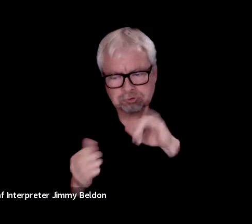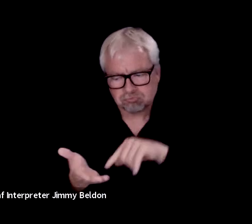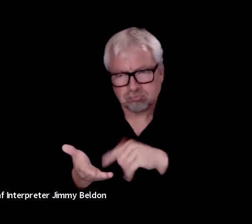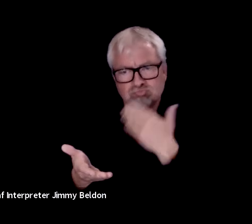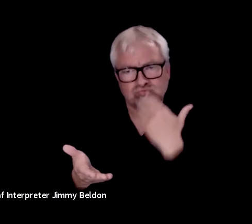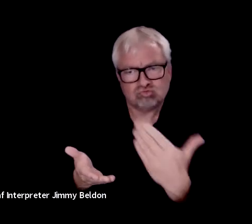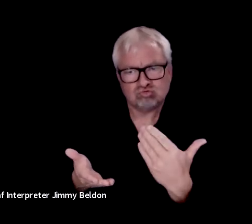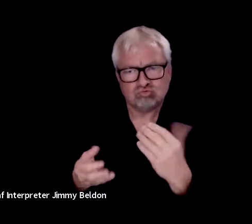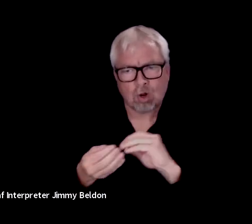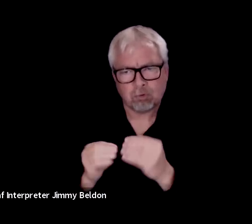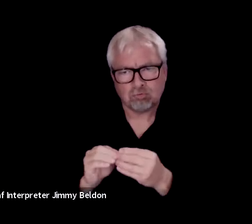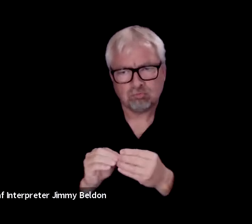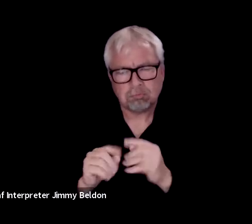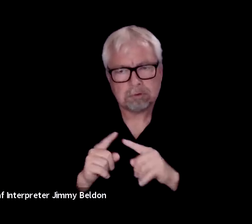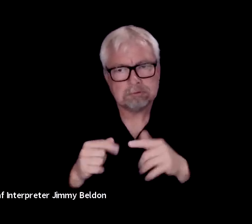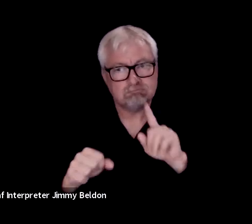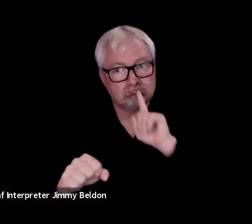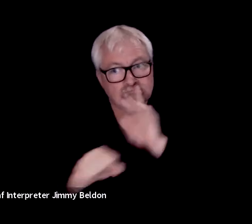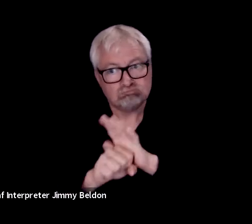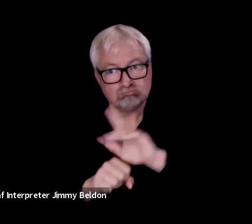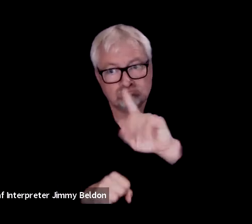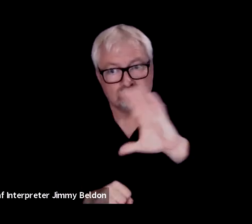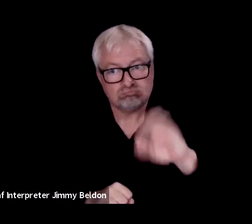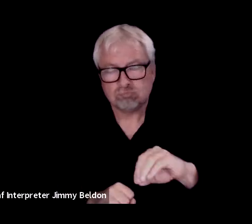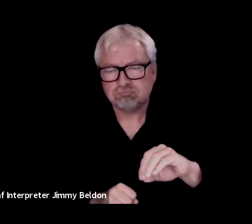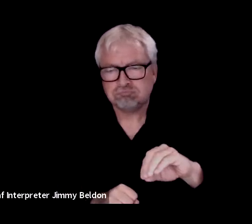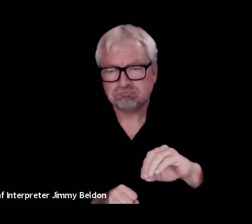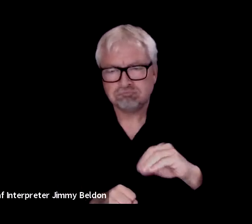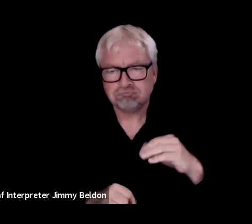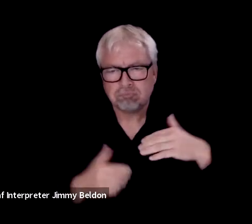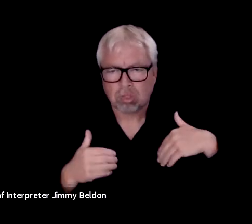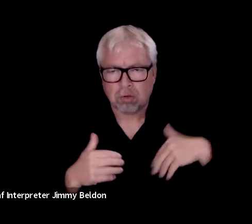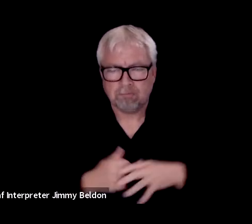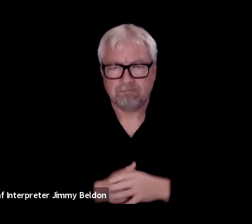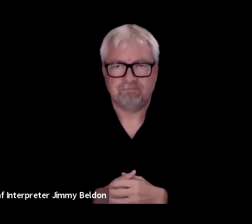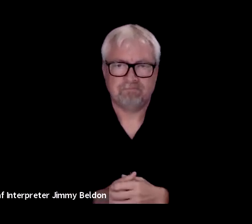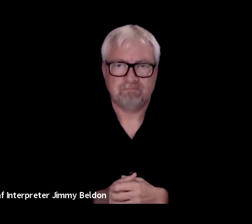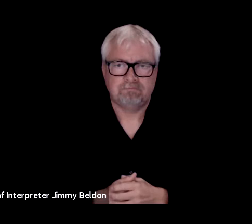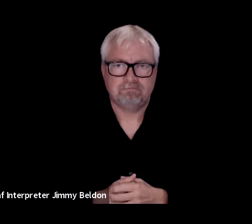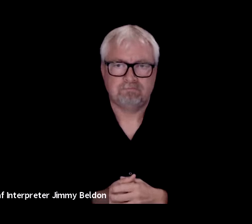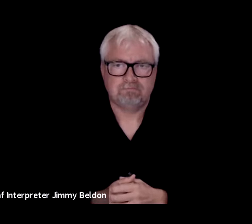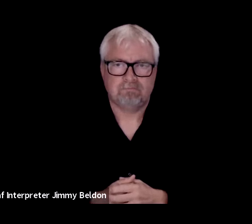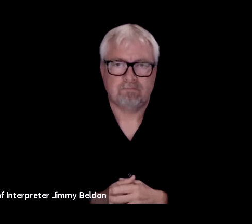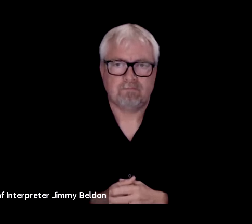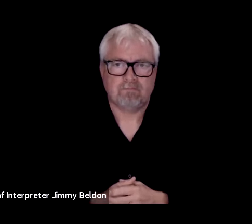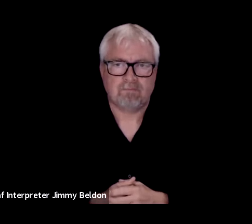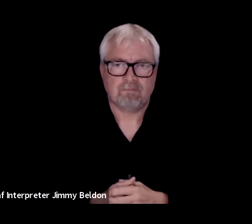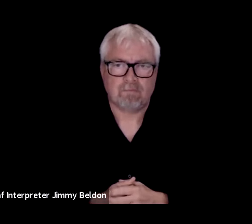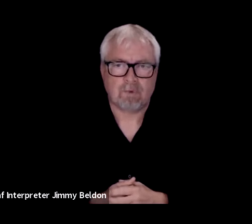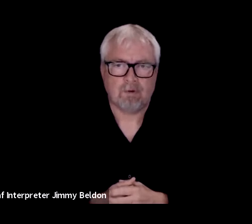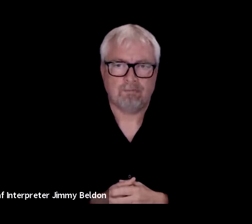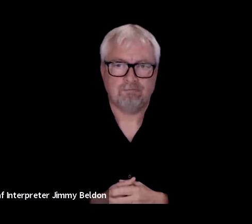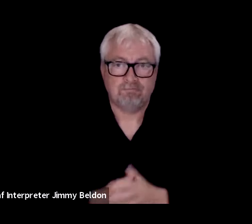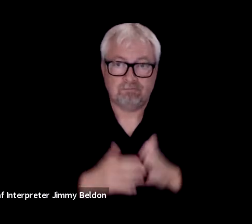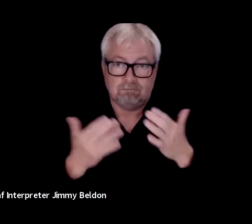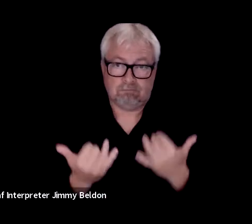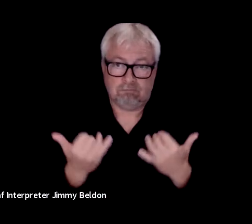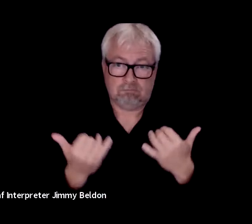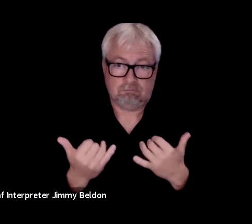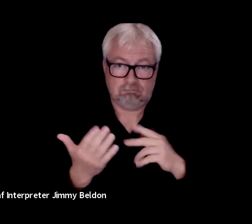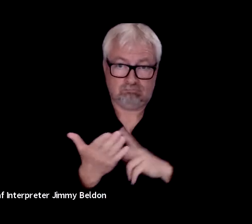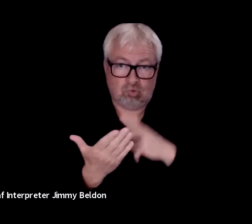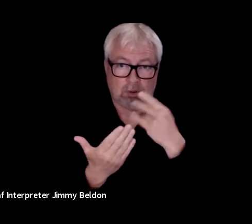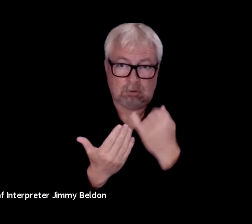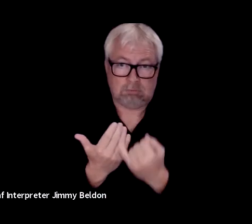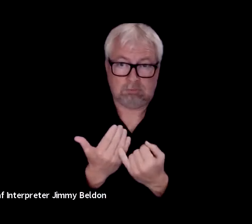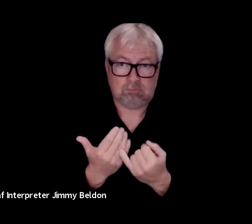deaths from this long-term care data review project this past March. And we communicated at that time that there were additional